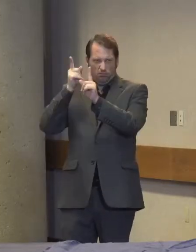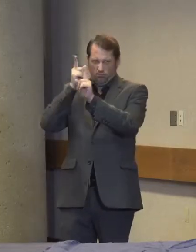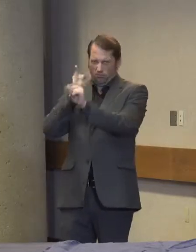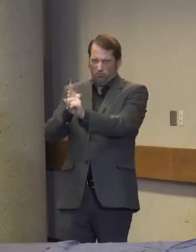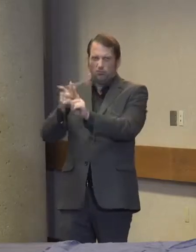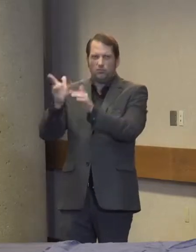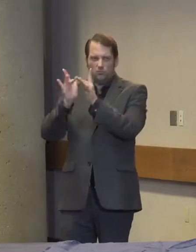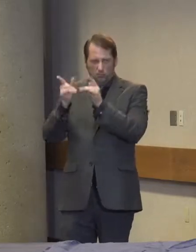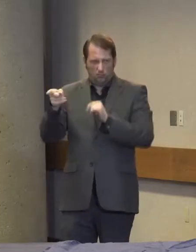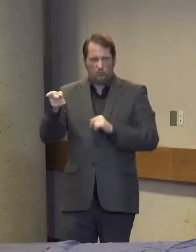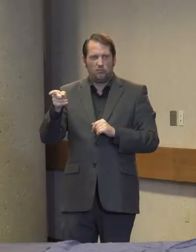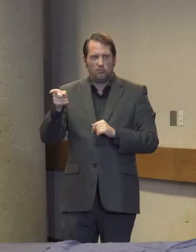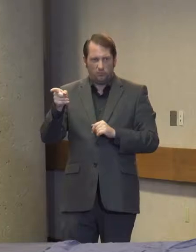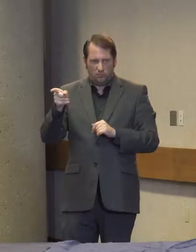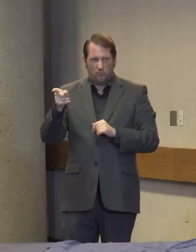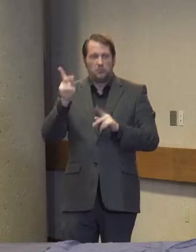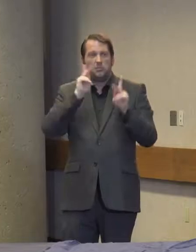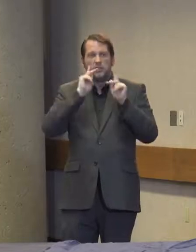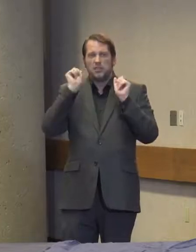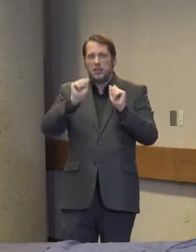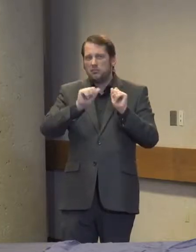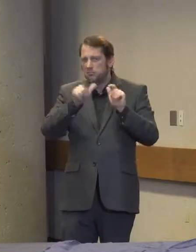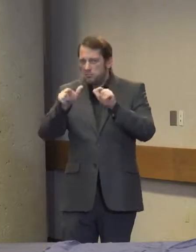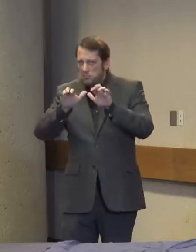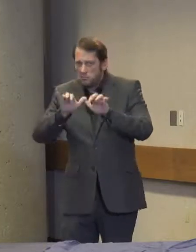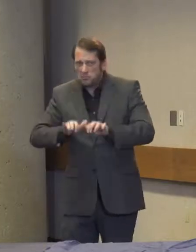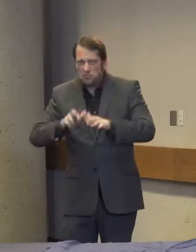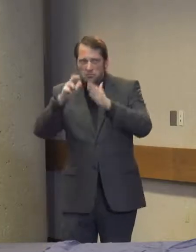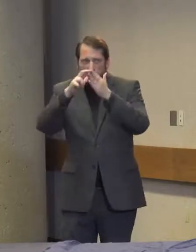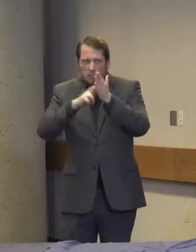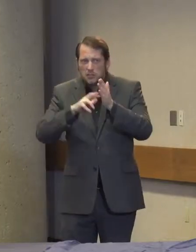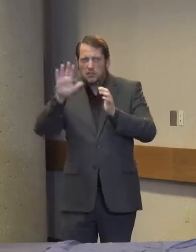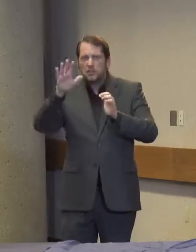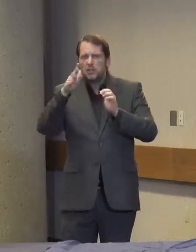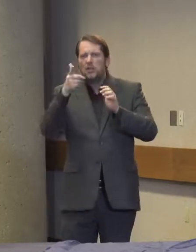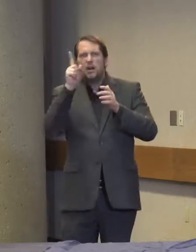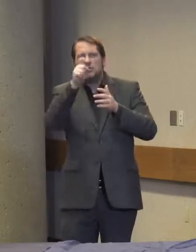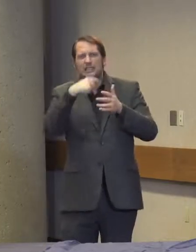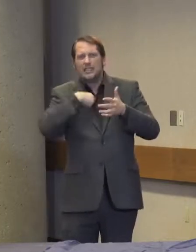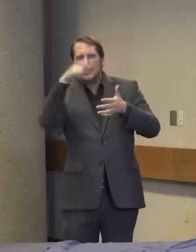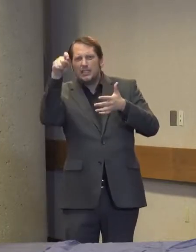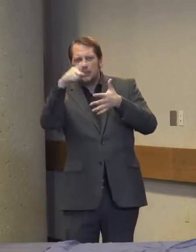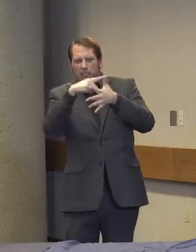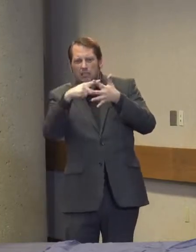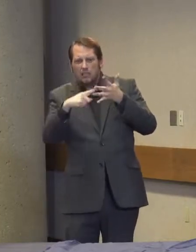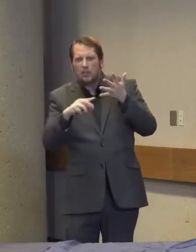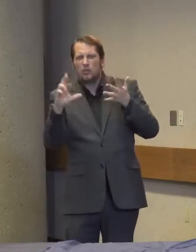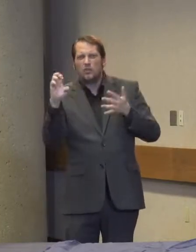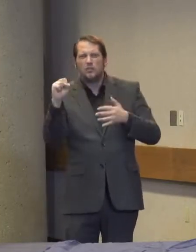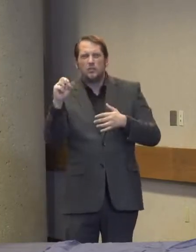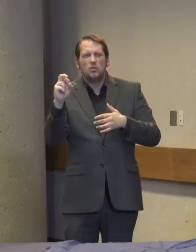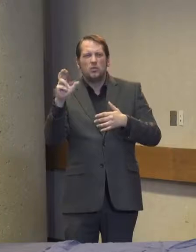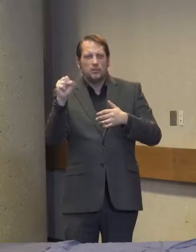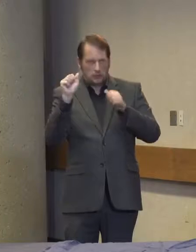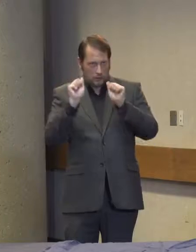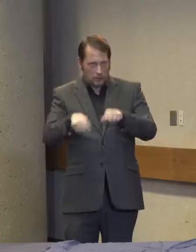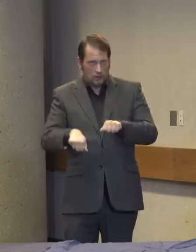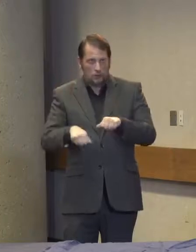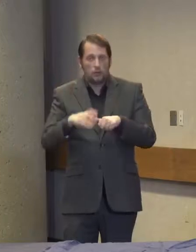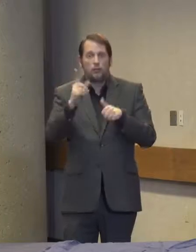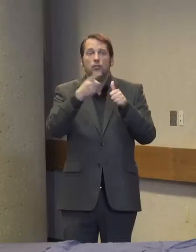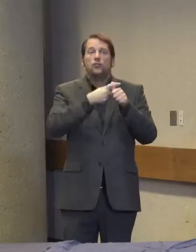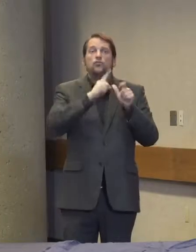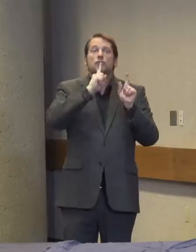opportunities and requests for resources. Through our mail and response program, we actually have over